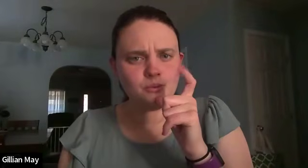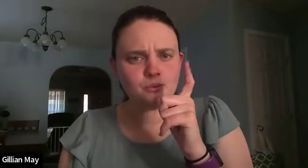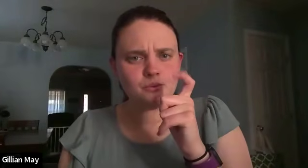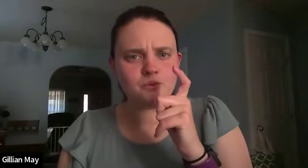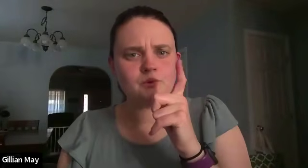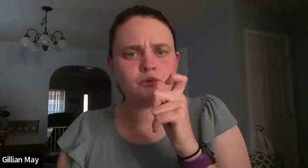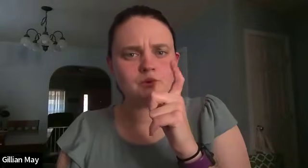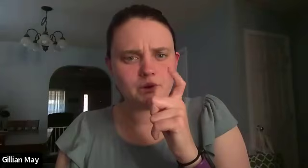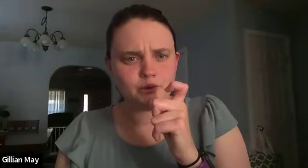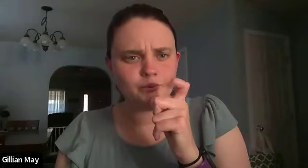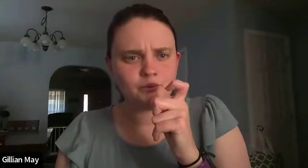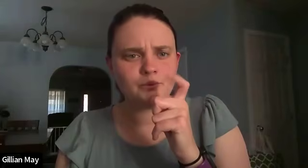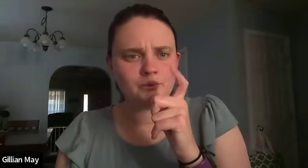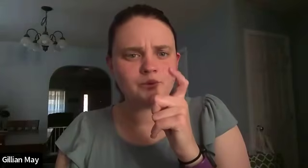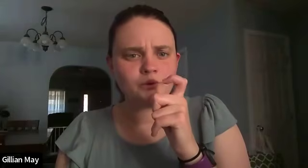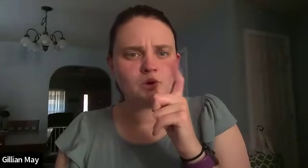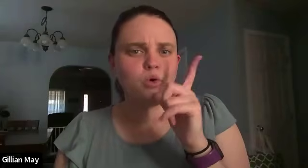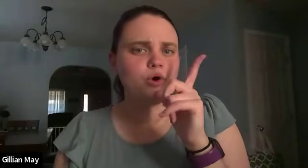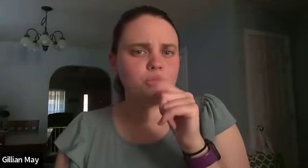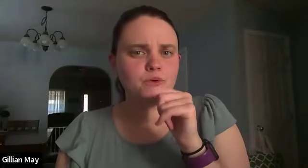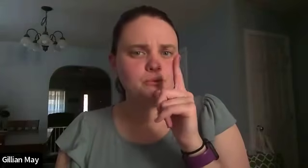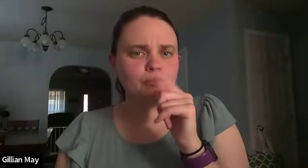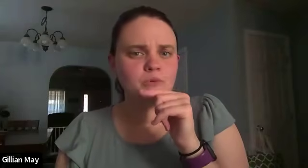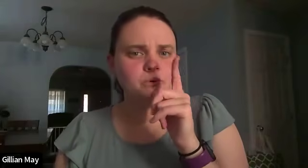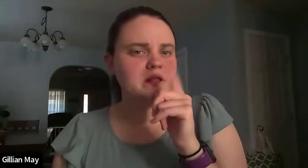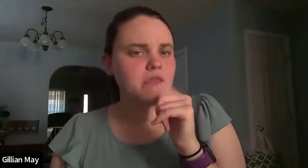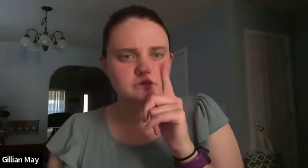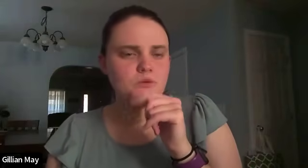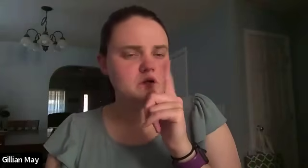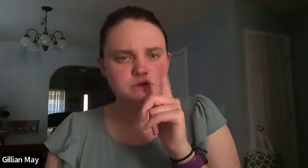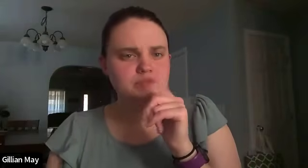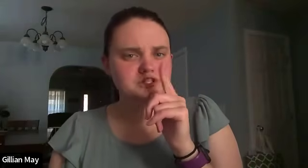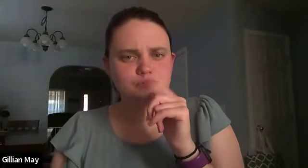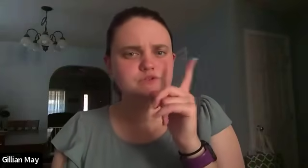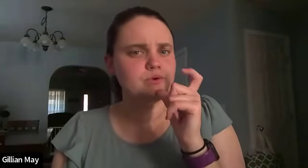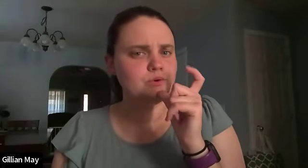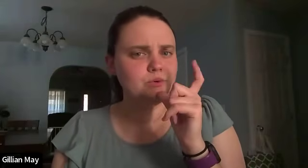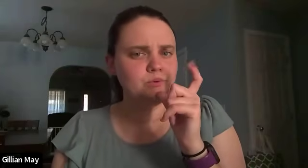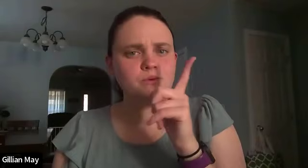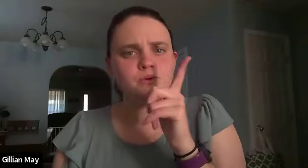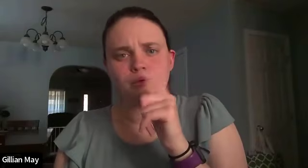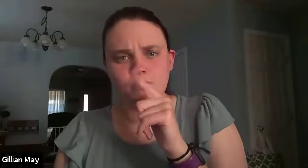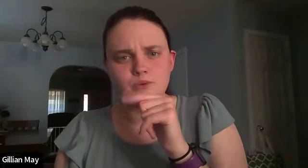who, who, or who. Either one you can choose. Who.